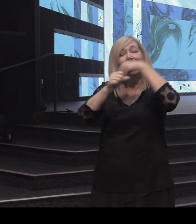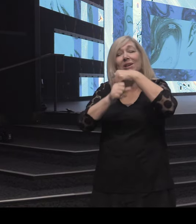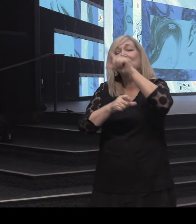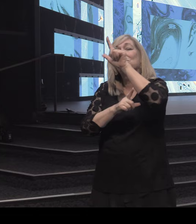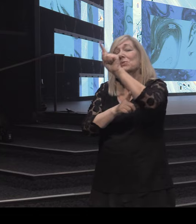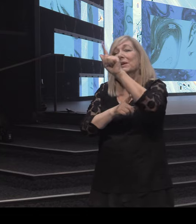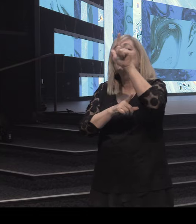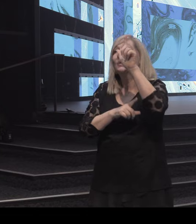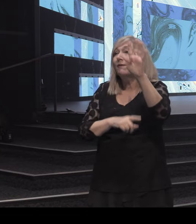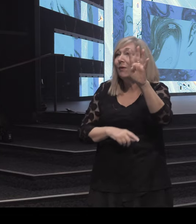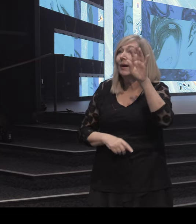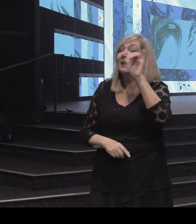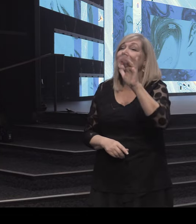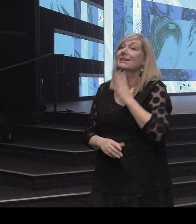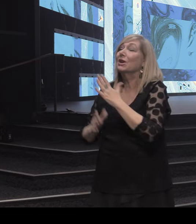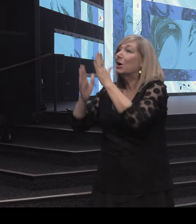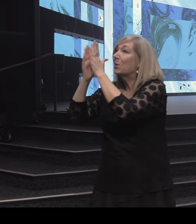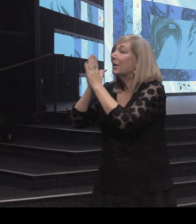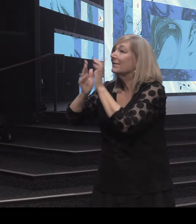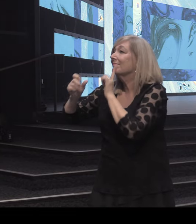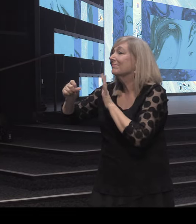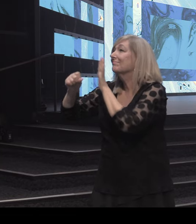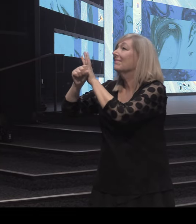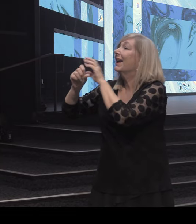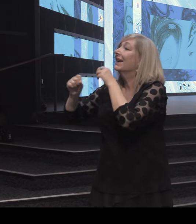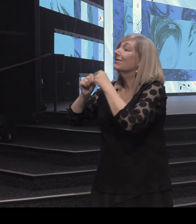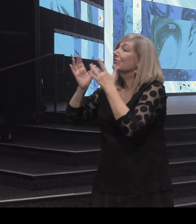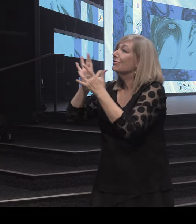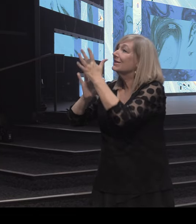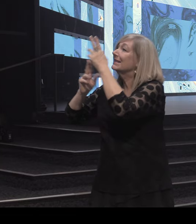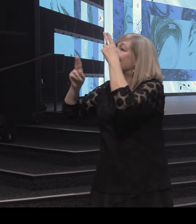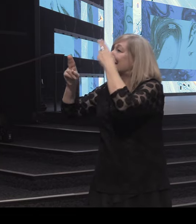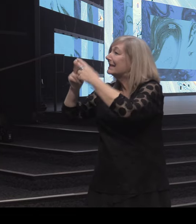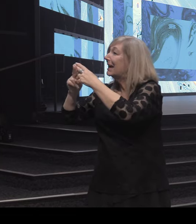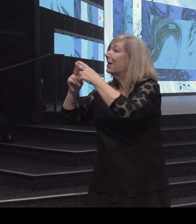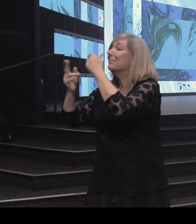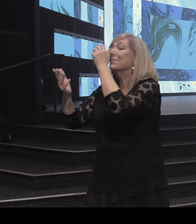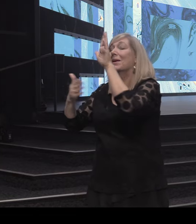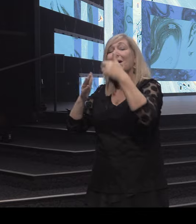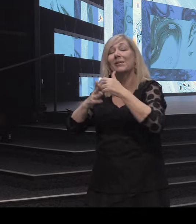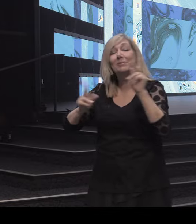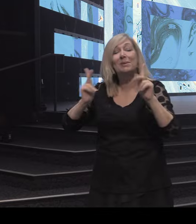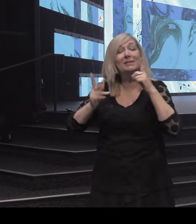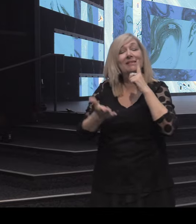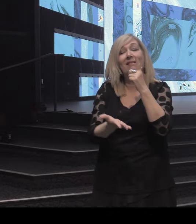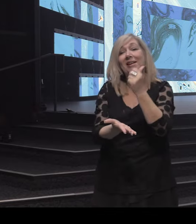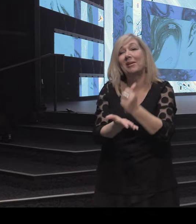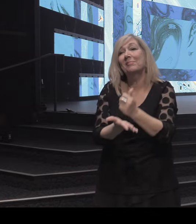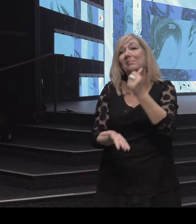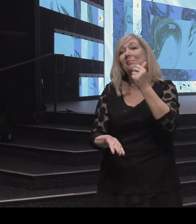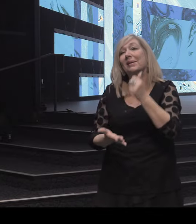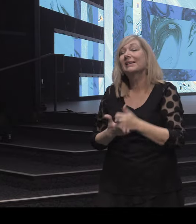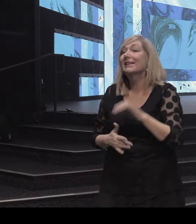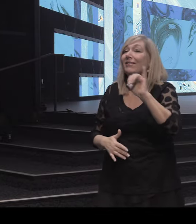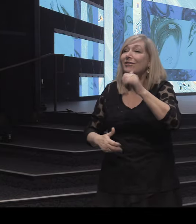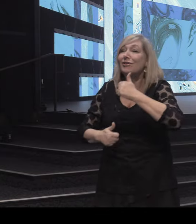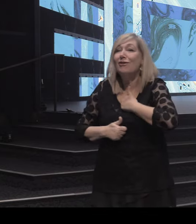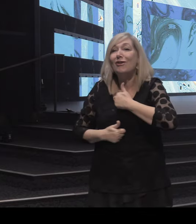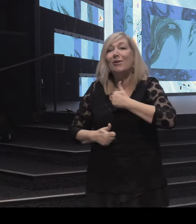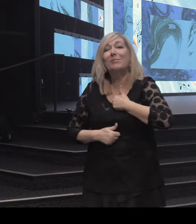is our prayer. This is our commitment in Jesus' name. And all people said, and like that army,